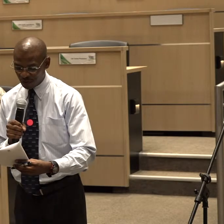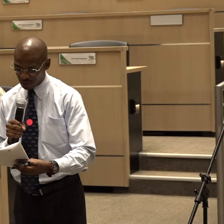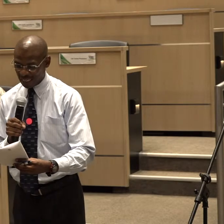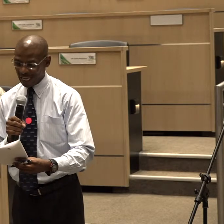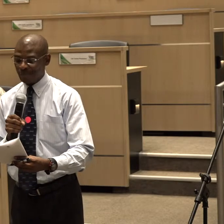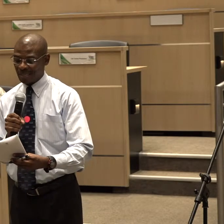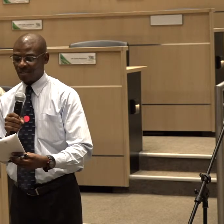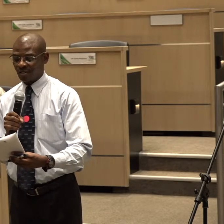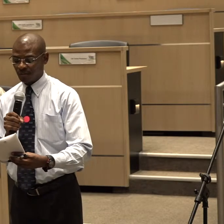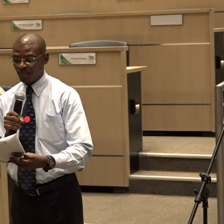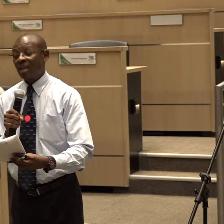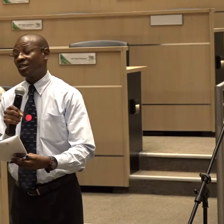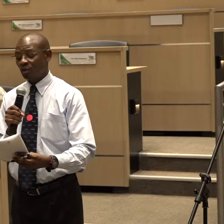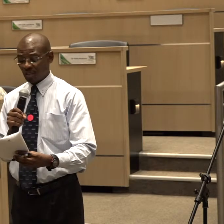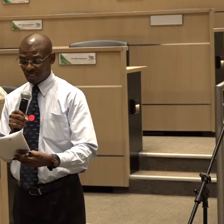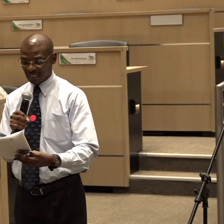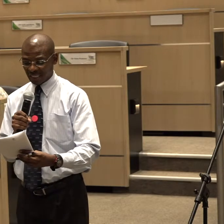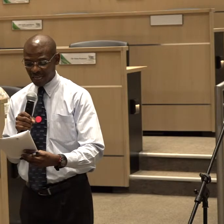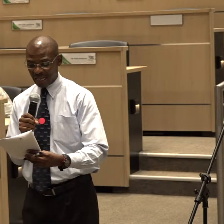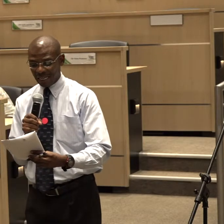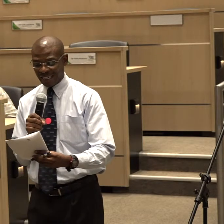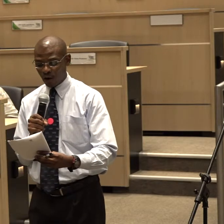TV cameras